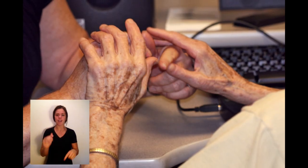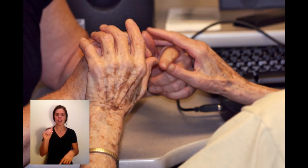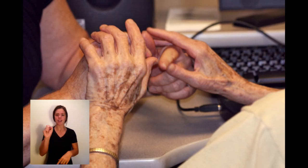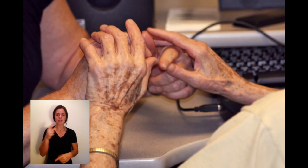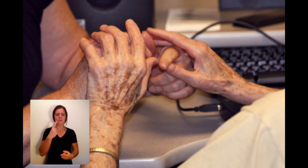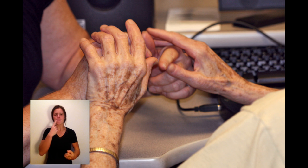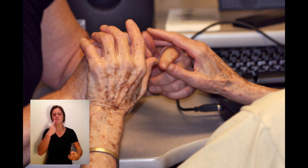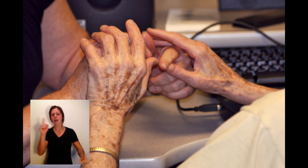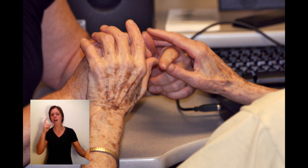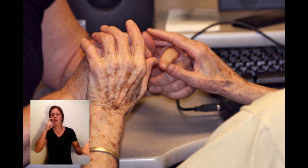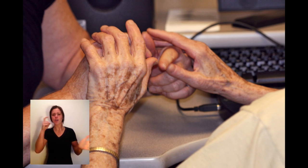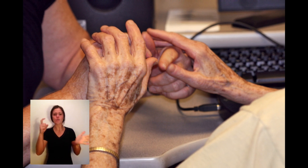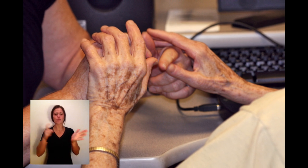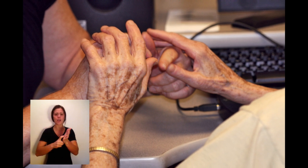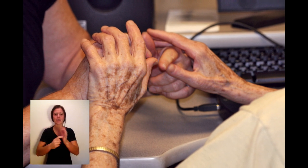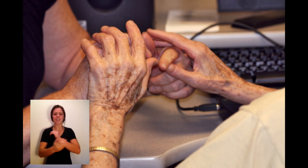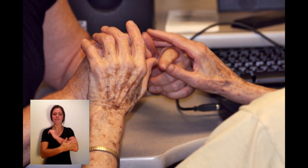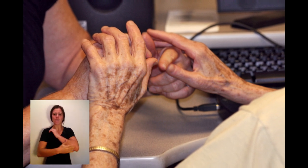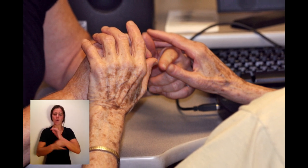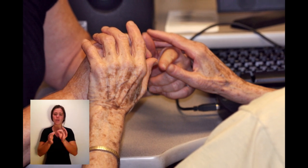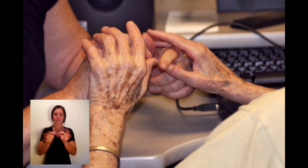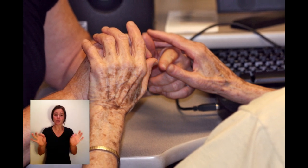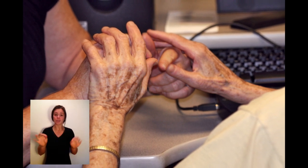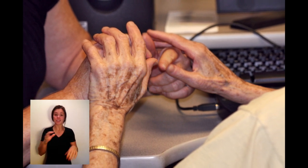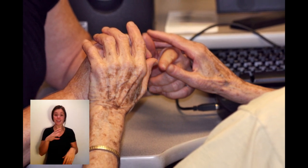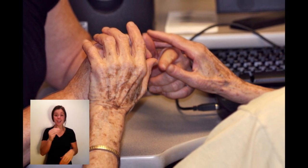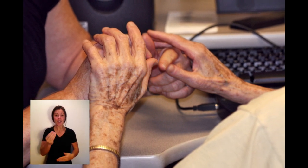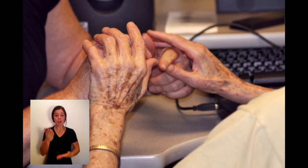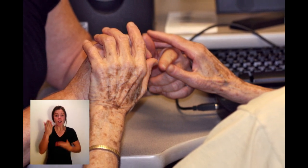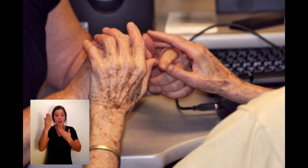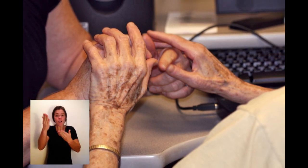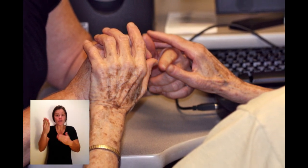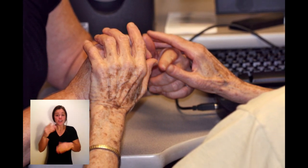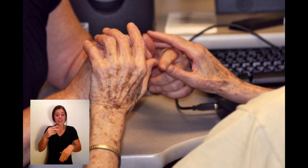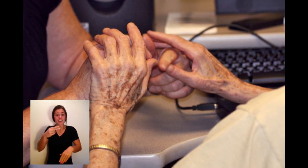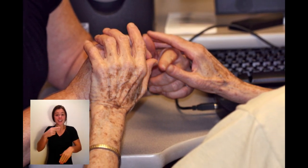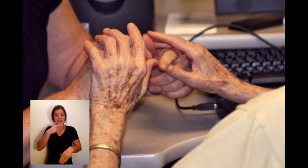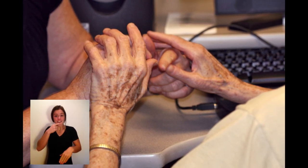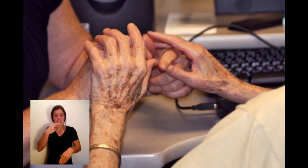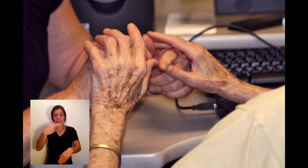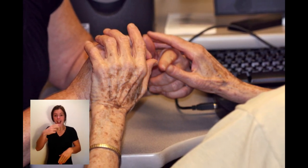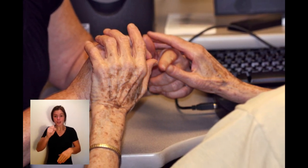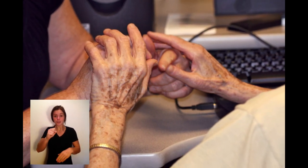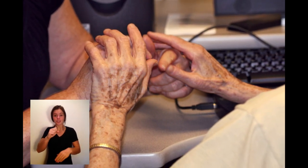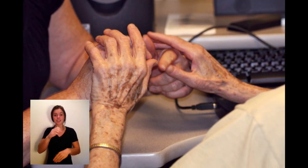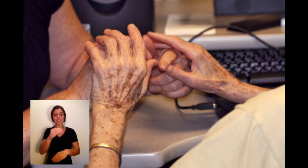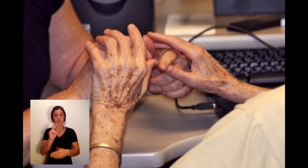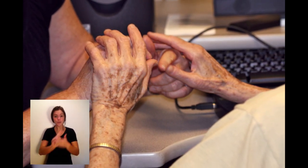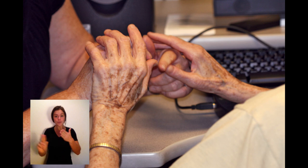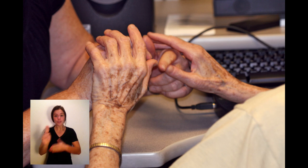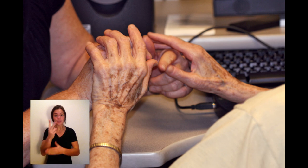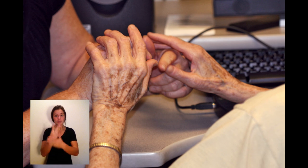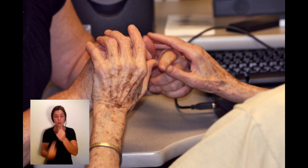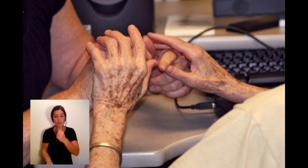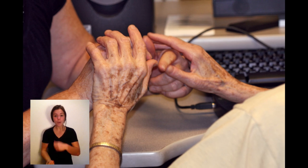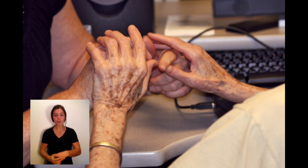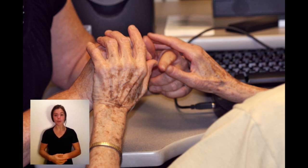ASL was finally recognized as a foreign language and even offered at hearing high schools and universities.